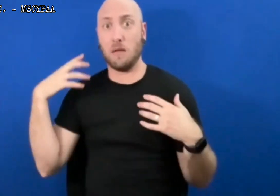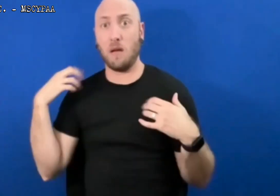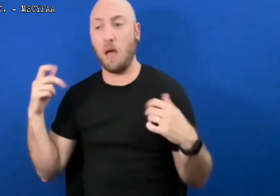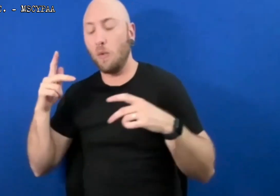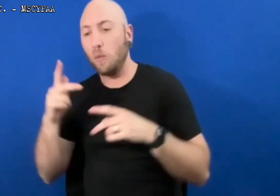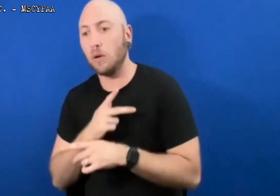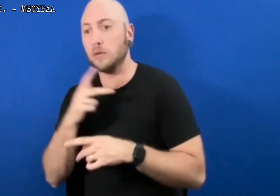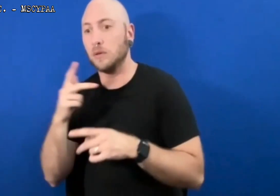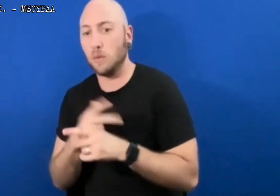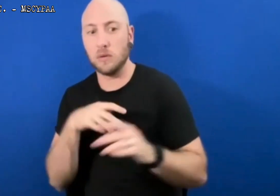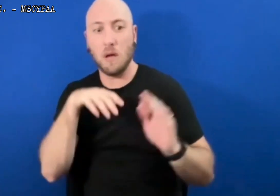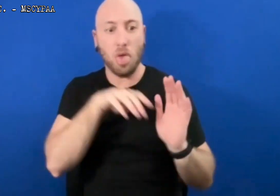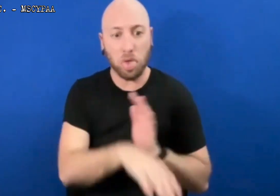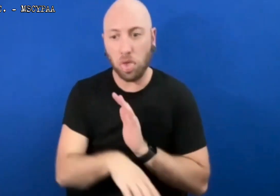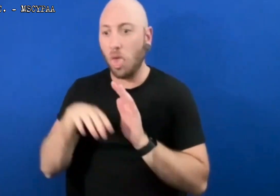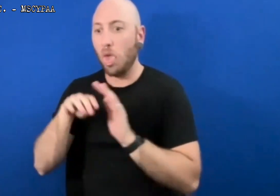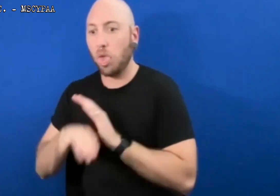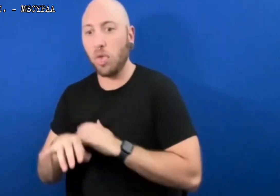high school.